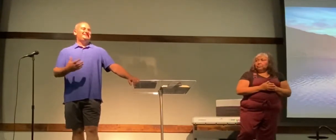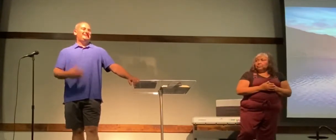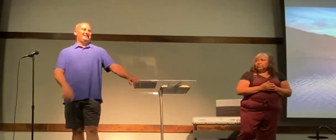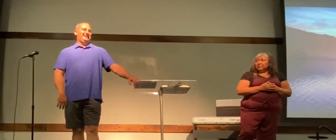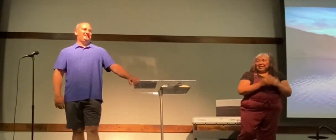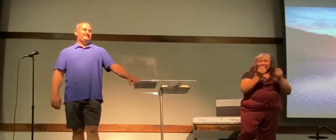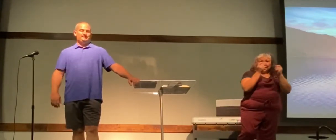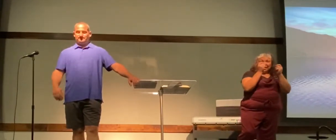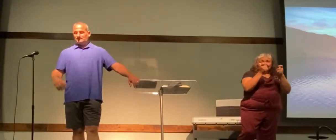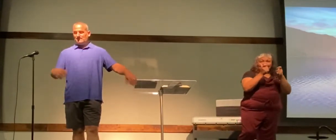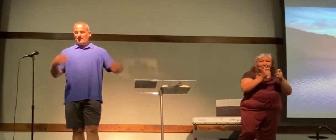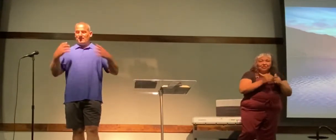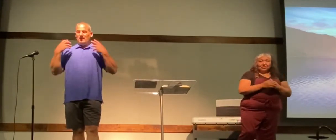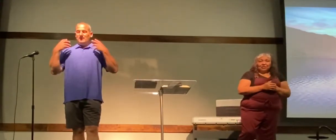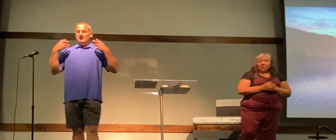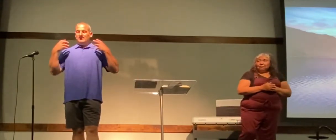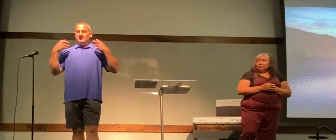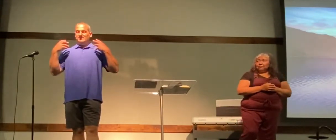And instantly,